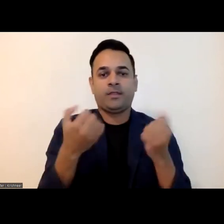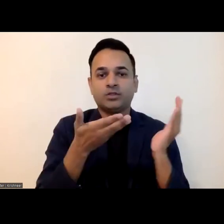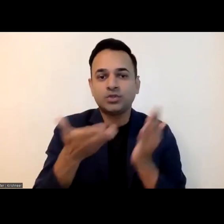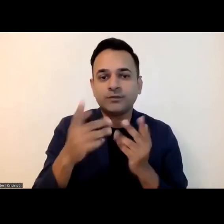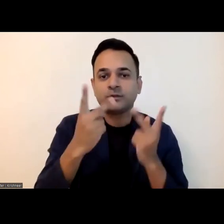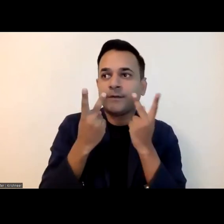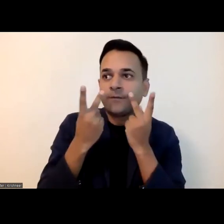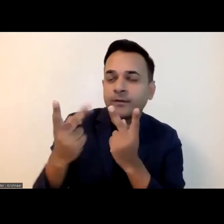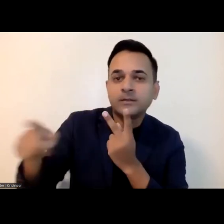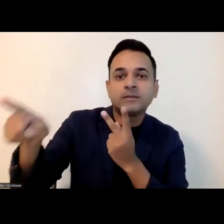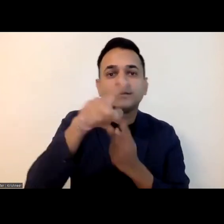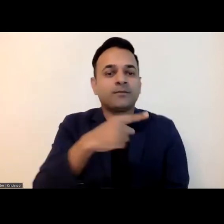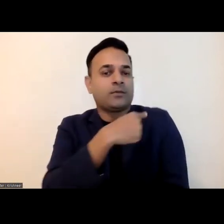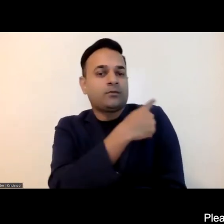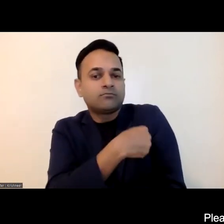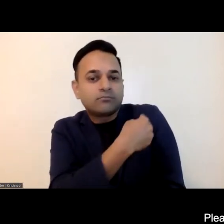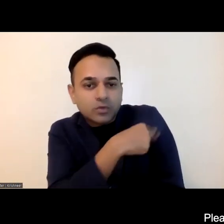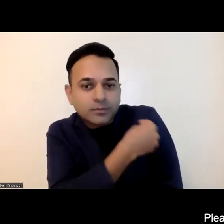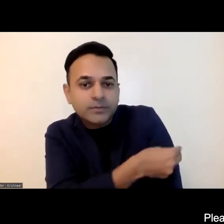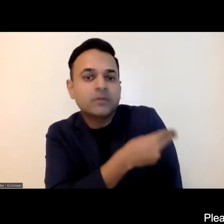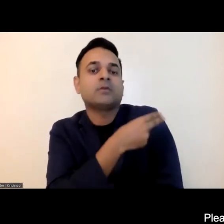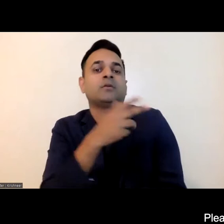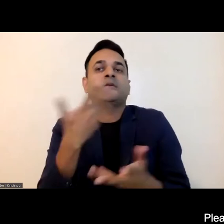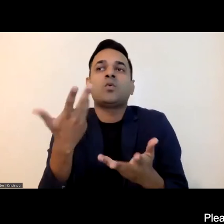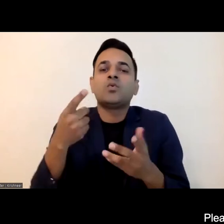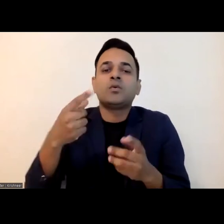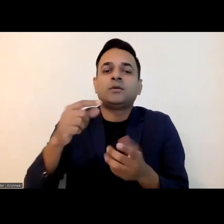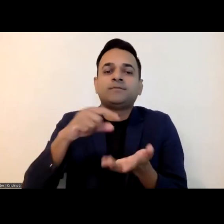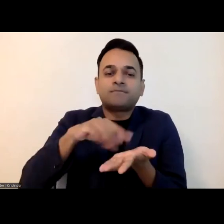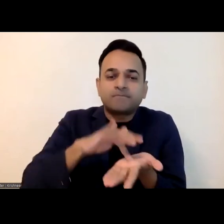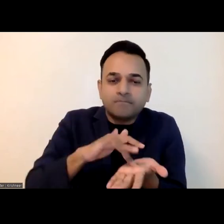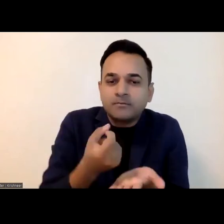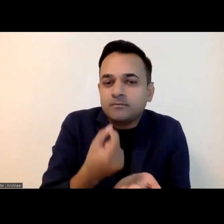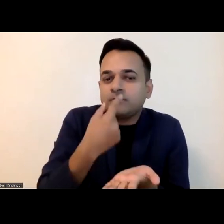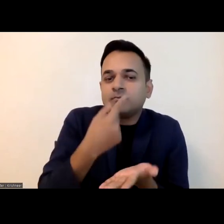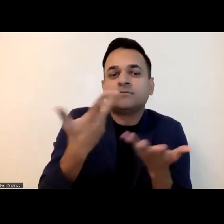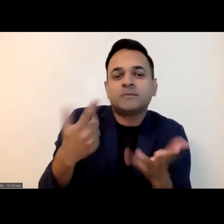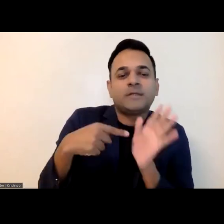Asia. Over to you, Mr. Baek. Please take the floor. Over.